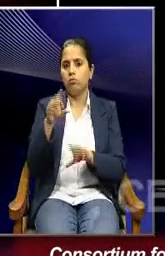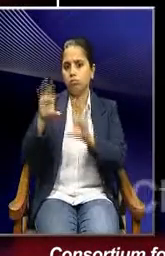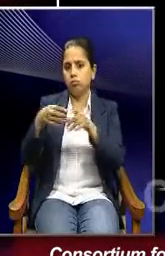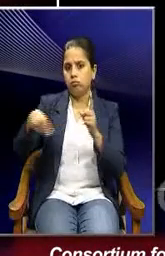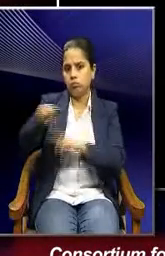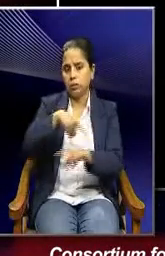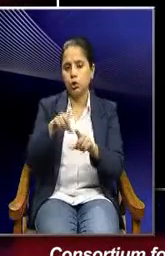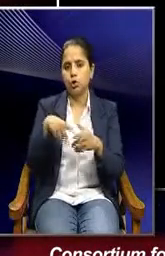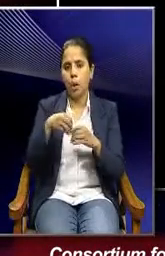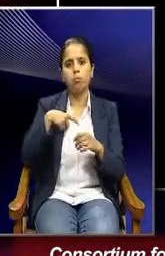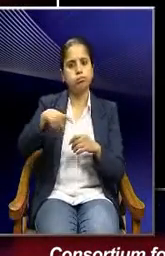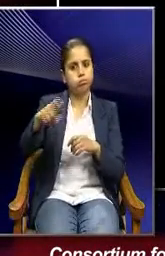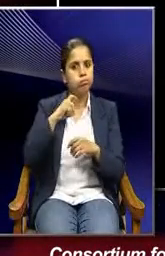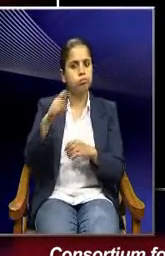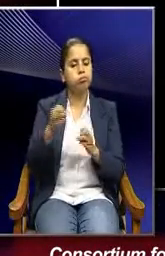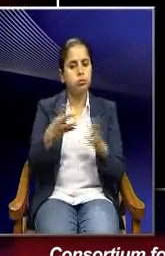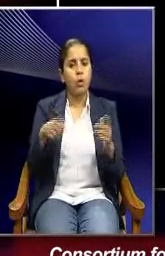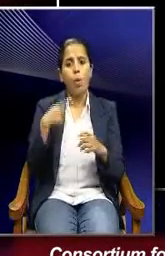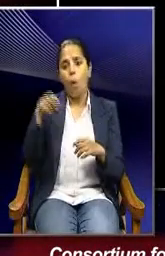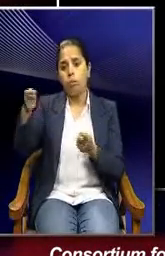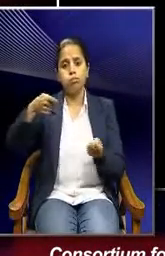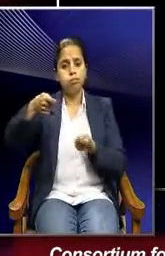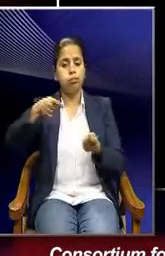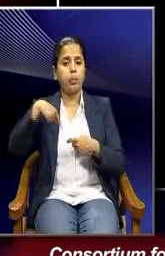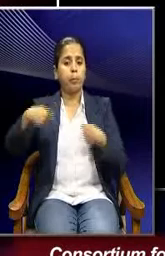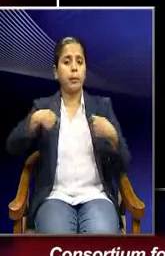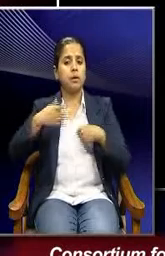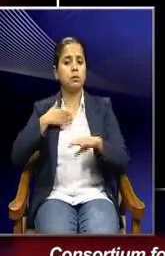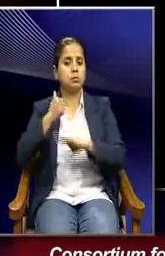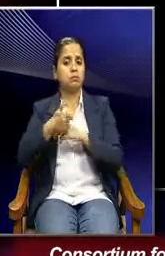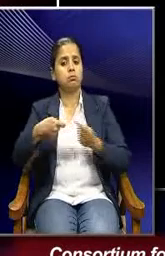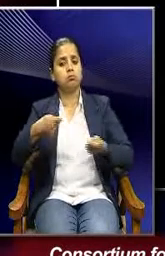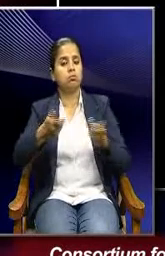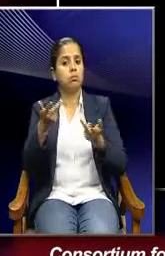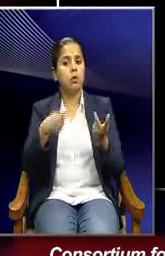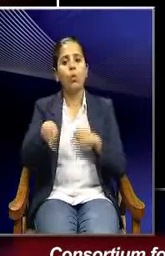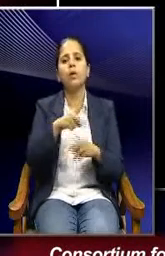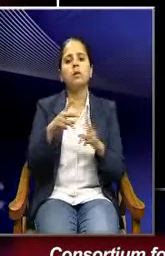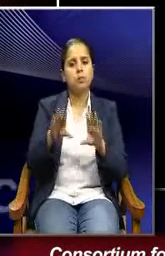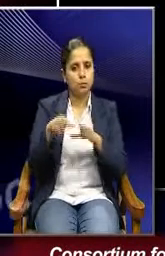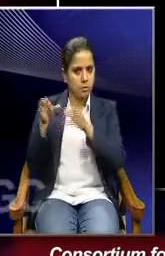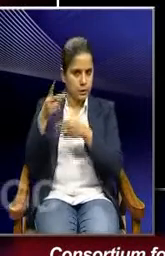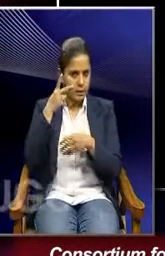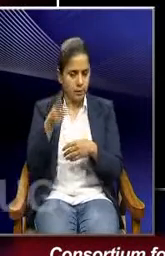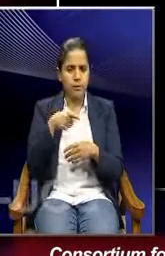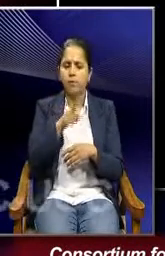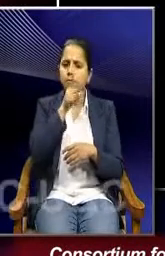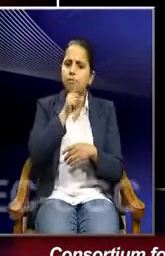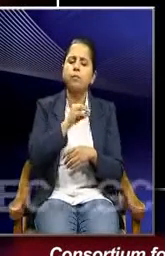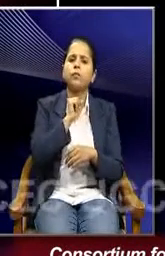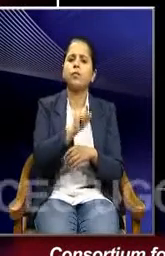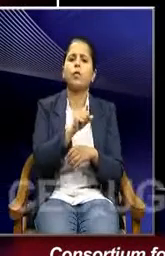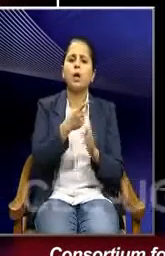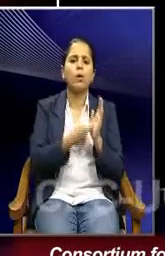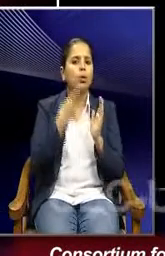its oppression by the capitalist class. And Rinki Bhattacharya's Bimal Roy, Man of Silence, talks about